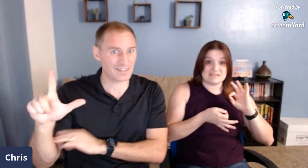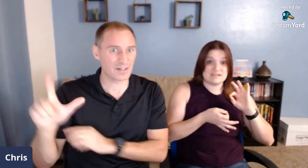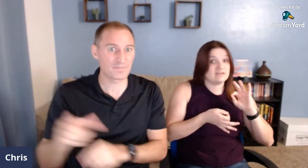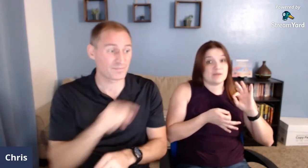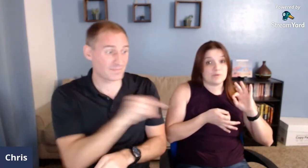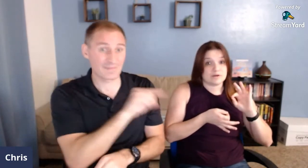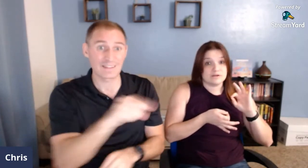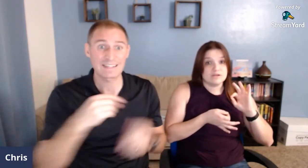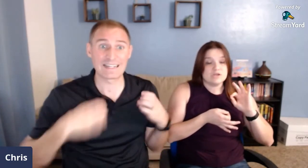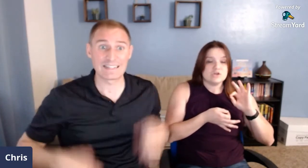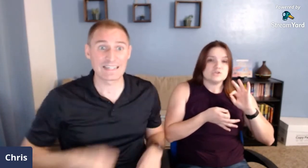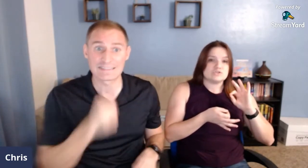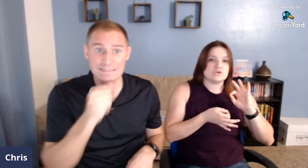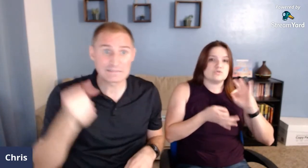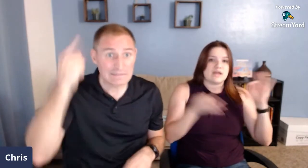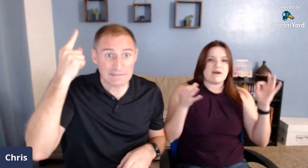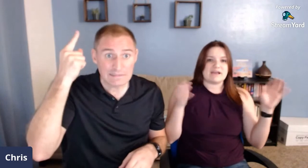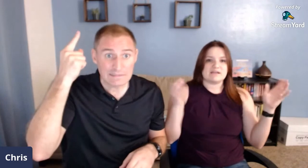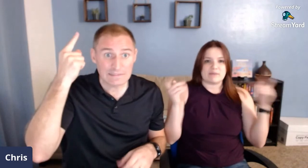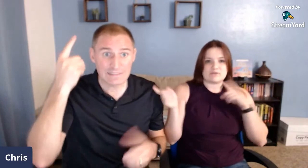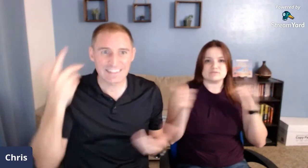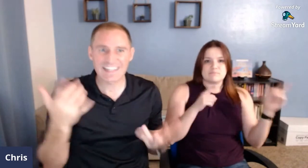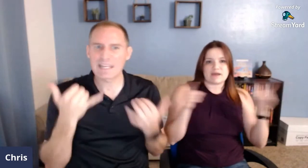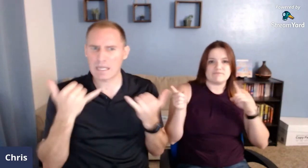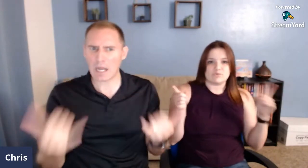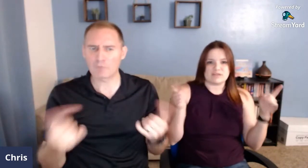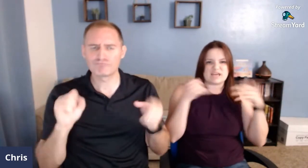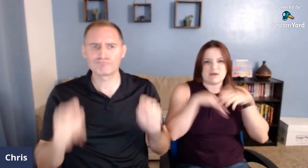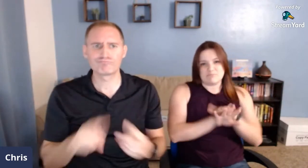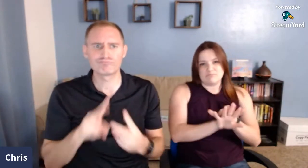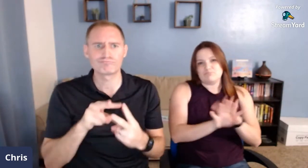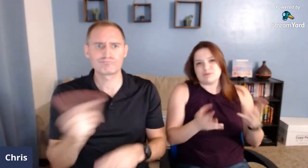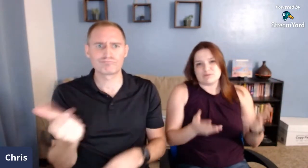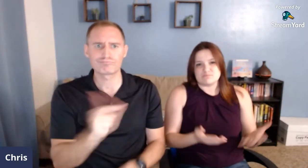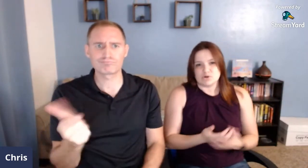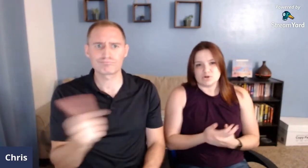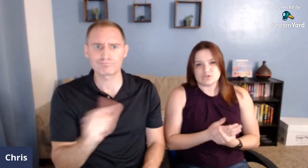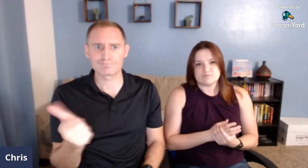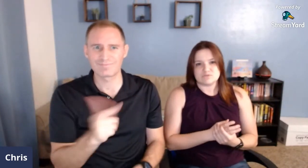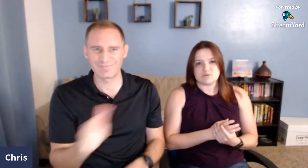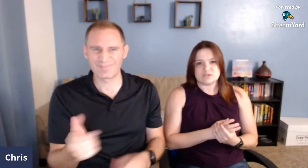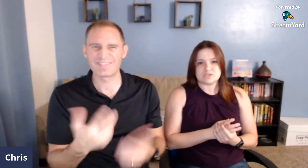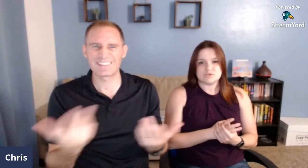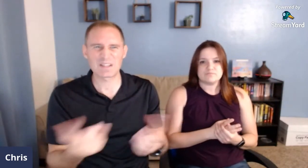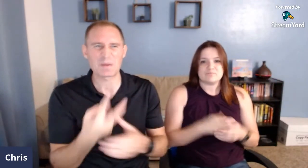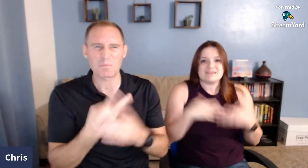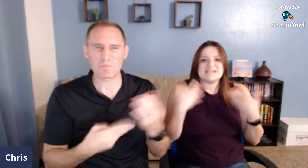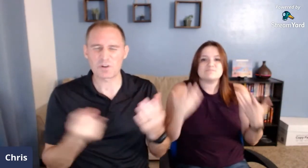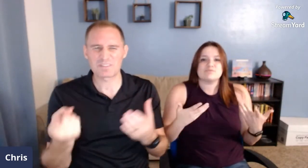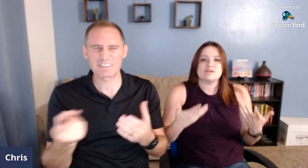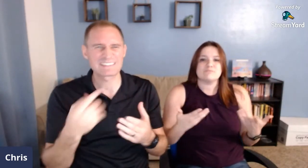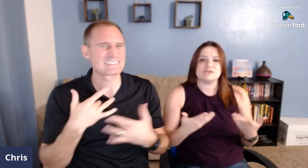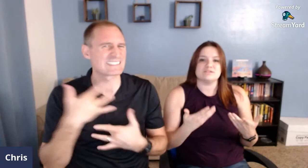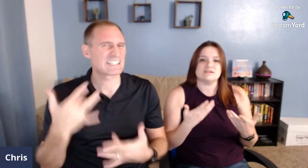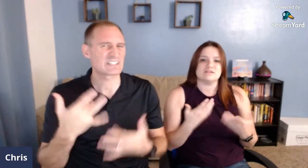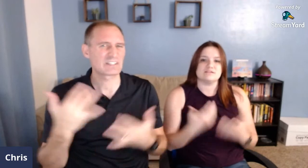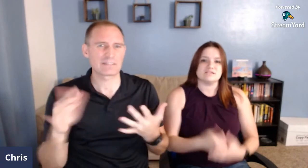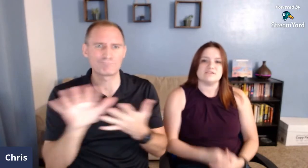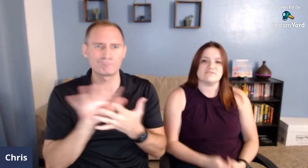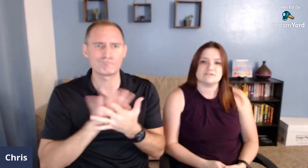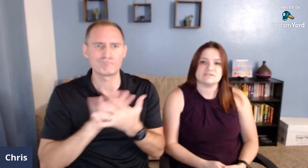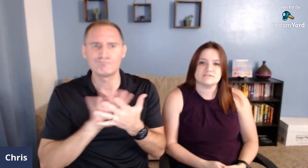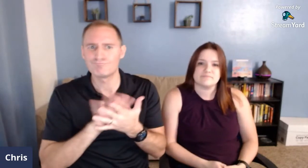I was ASL and they weren't. So now I can bounce back and forth. I pretty much merge between the two, but that's pretty much